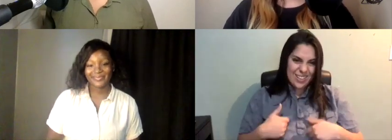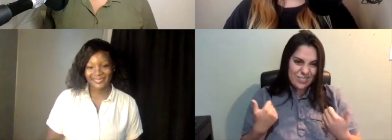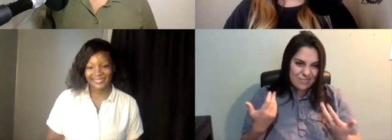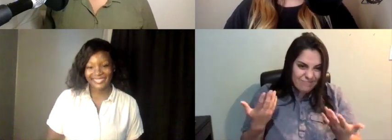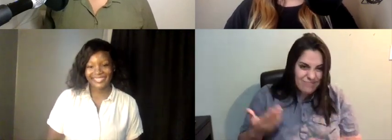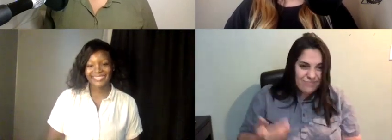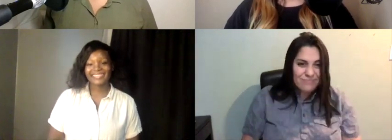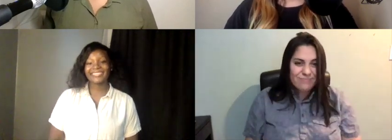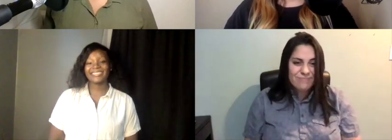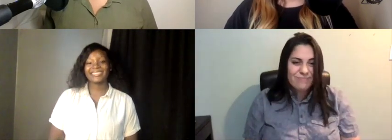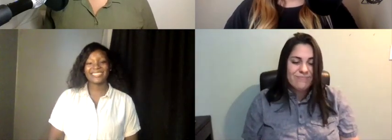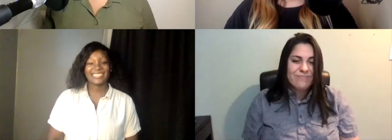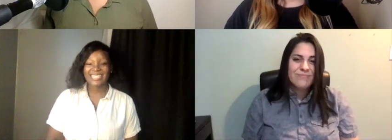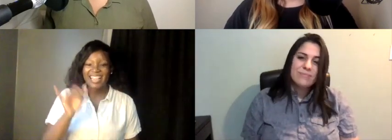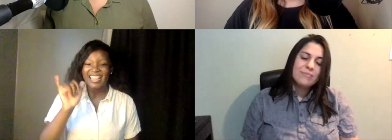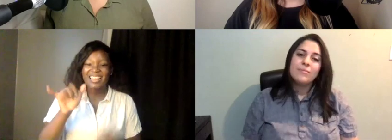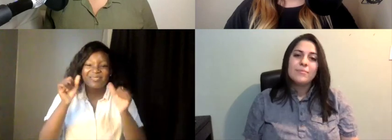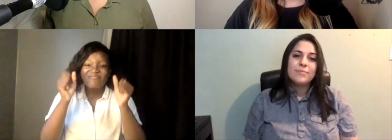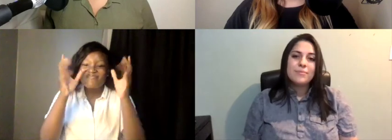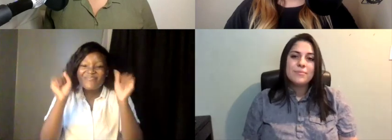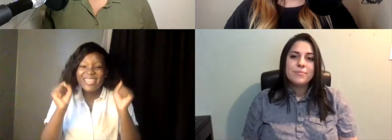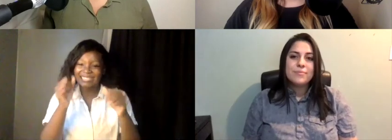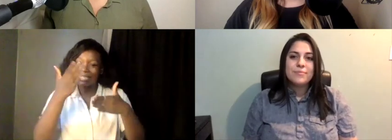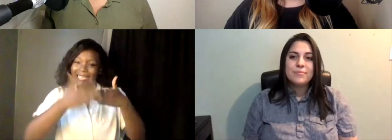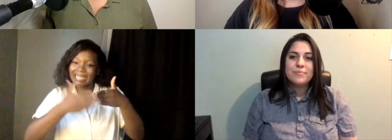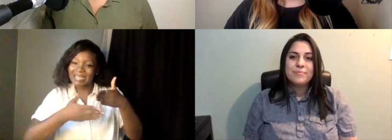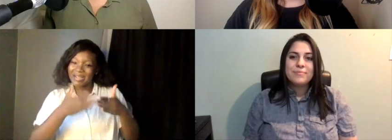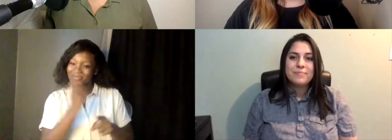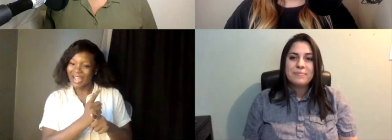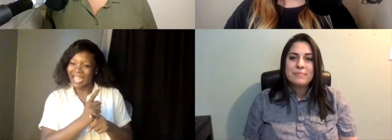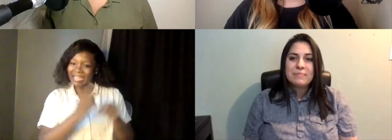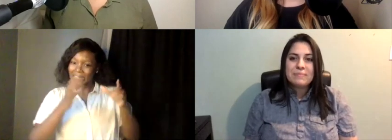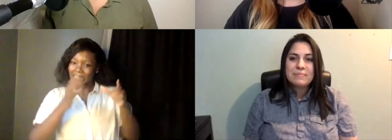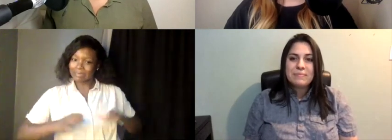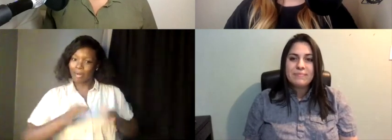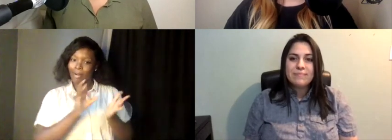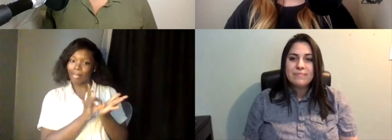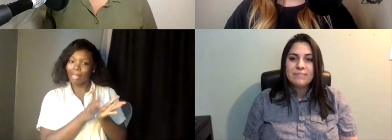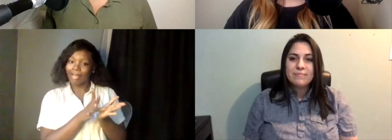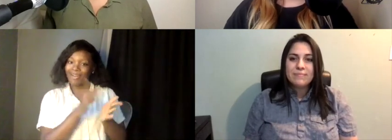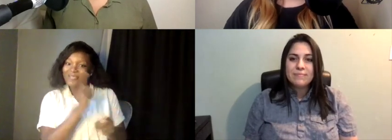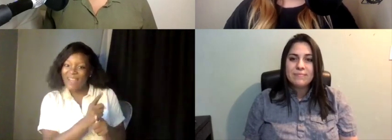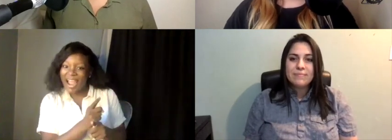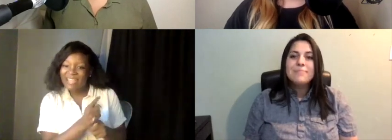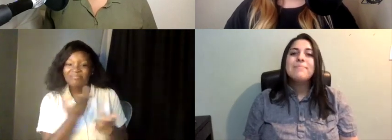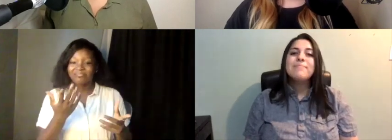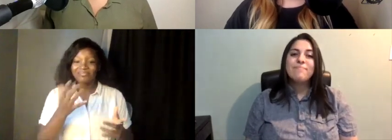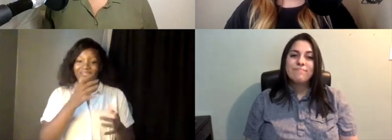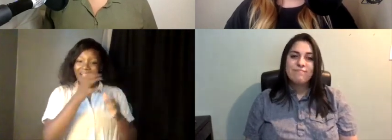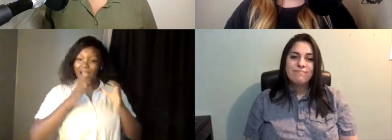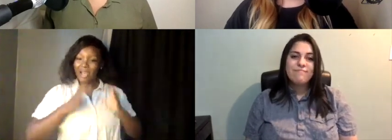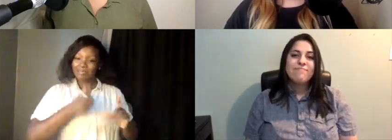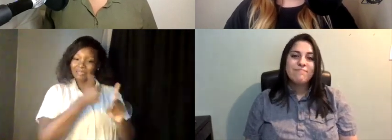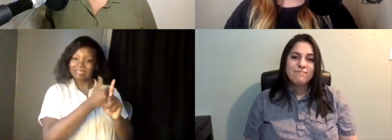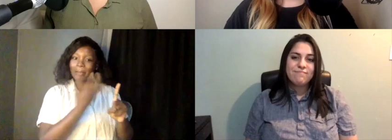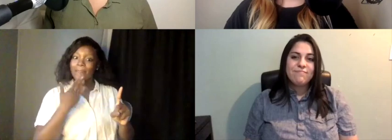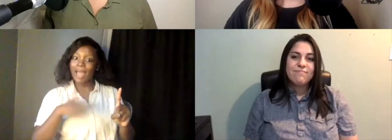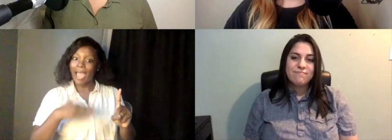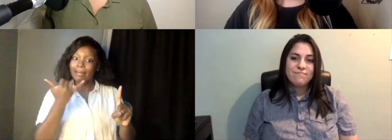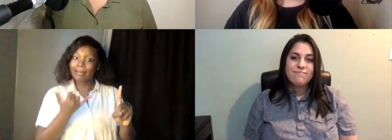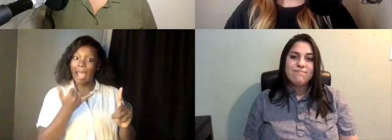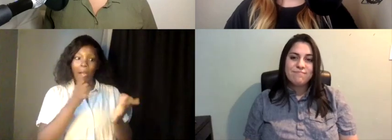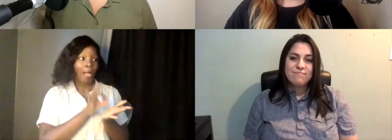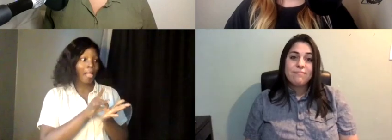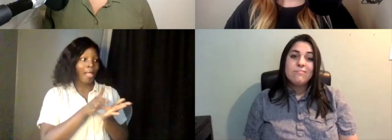isn't that the best ending, though, to not have them as a customer anymore? Like, right. You had a bad customer, and now they are no longer a customer.